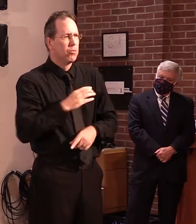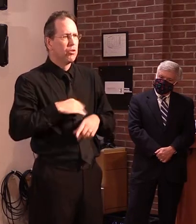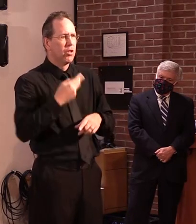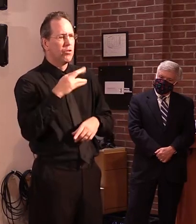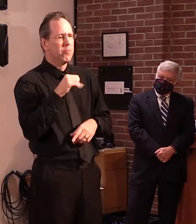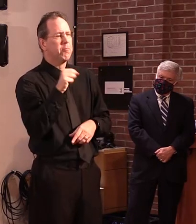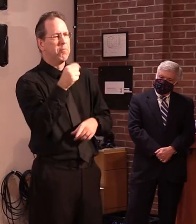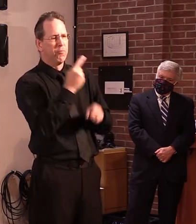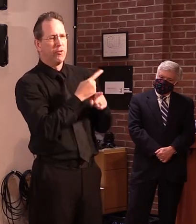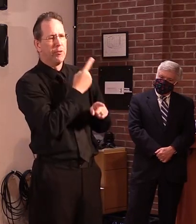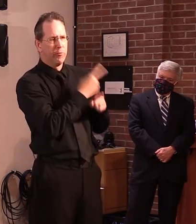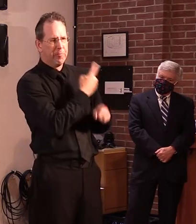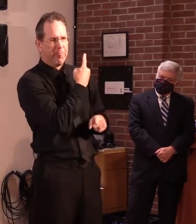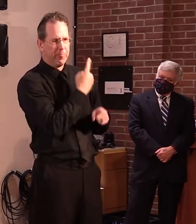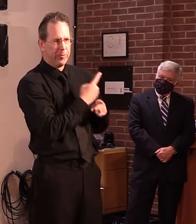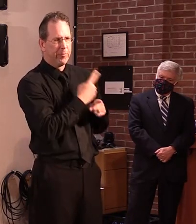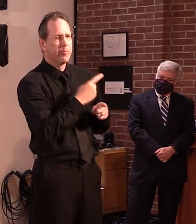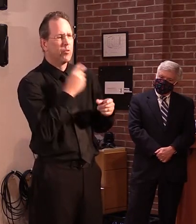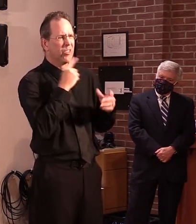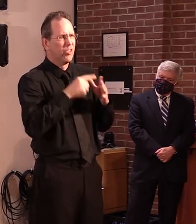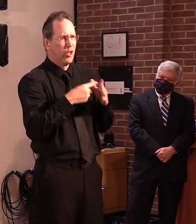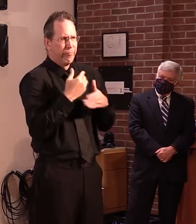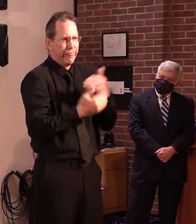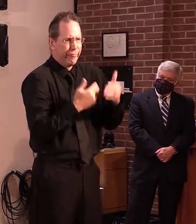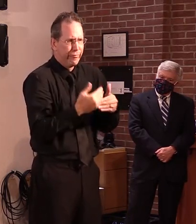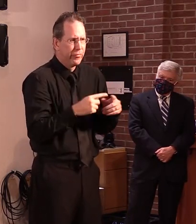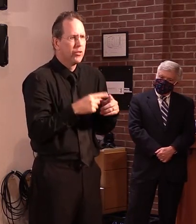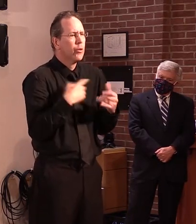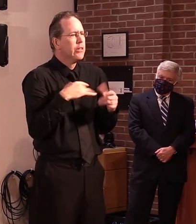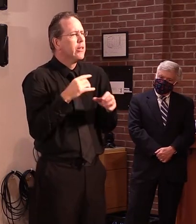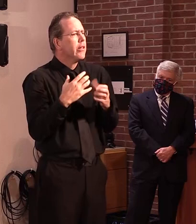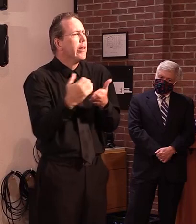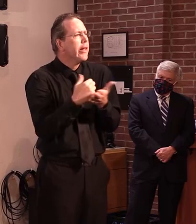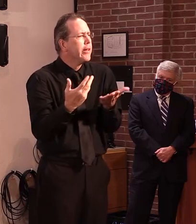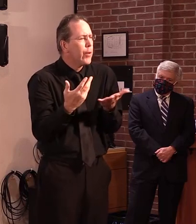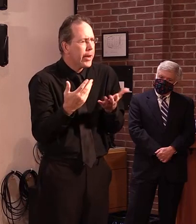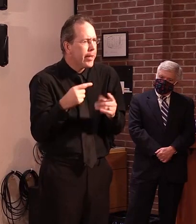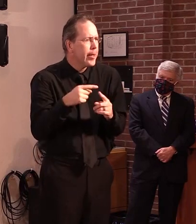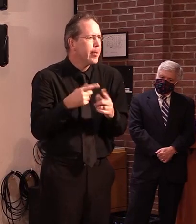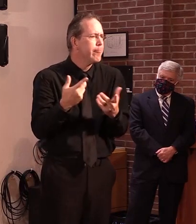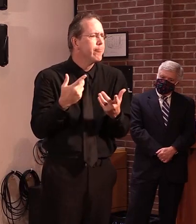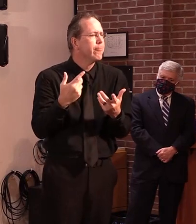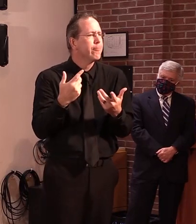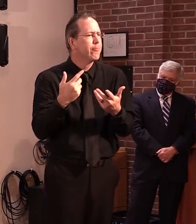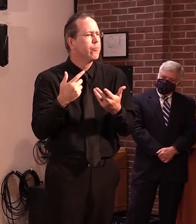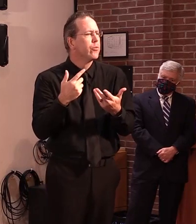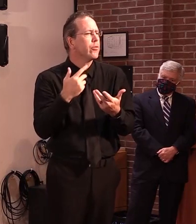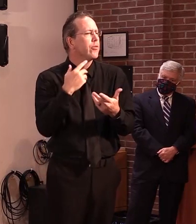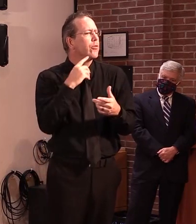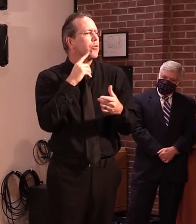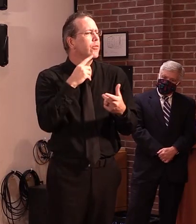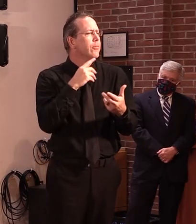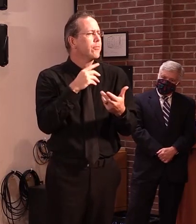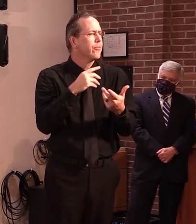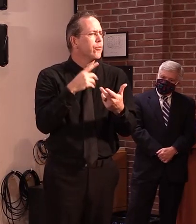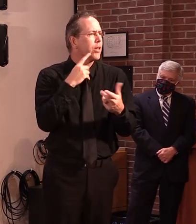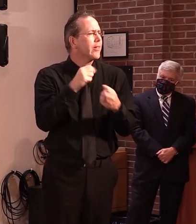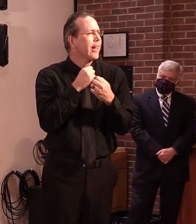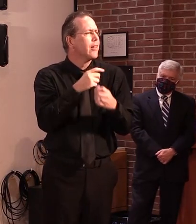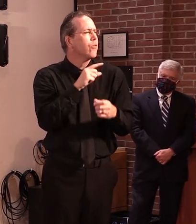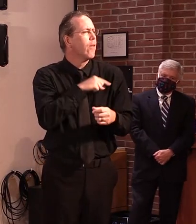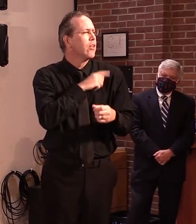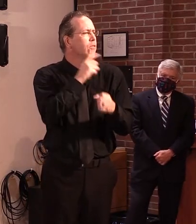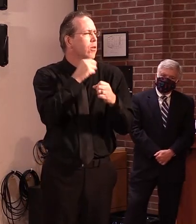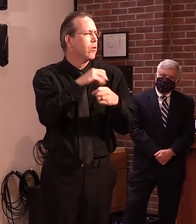required COVID qualifying reason certification. And right now we are